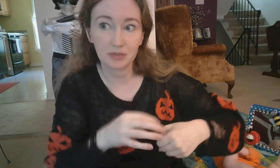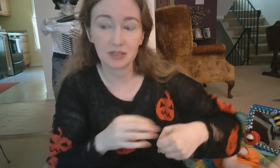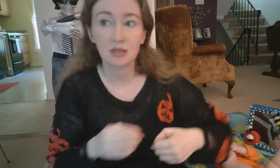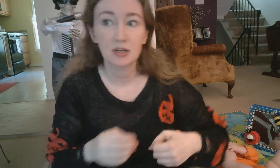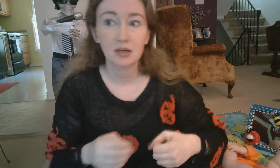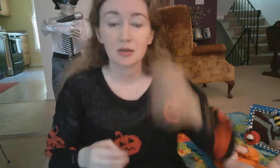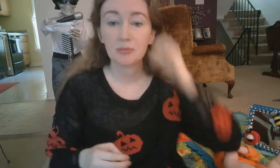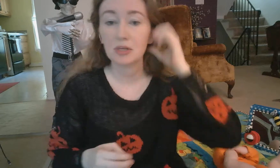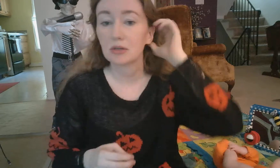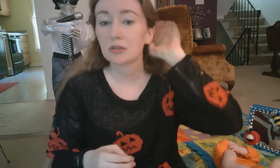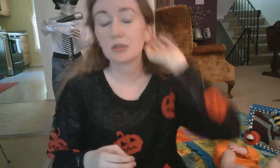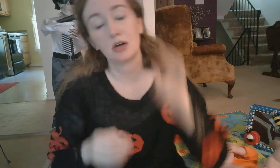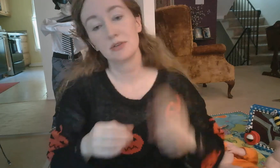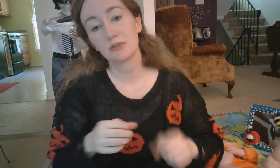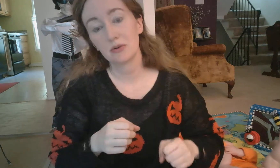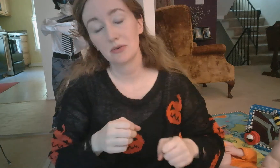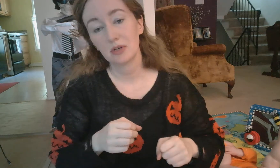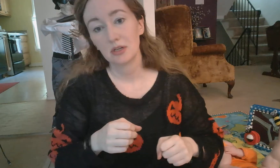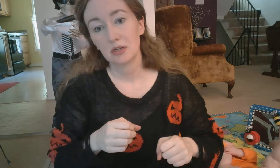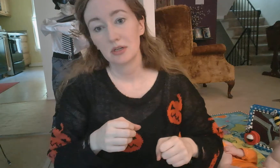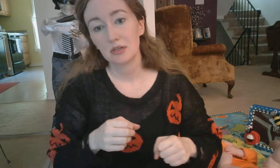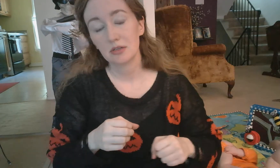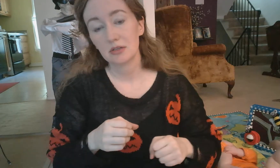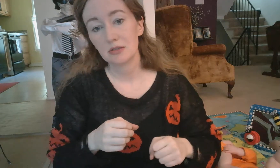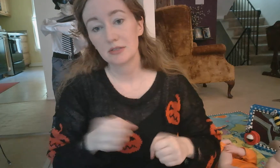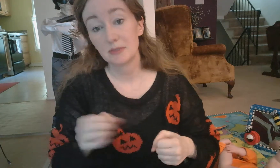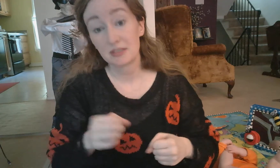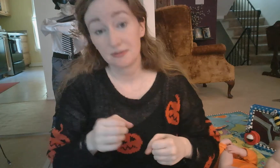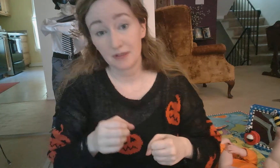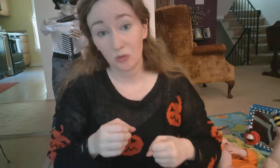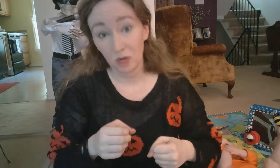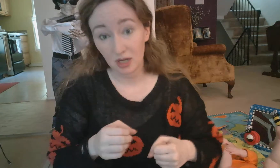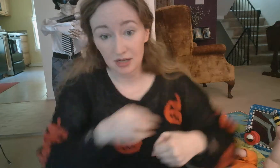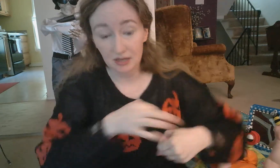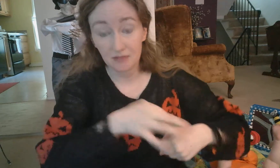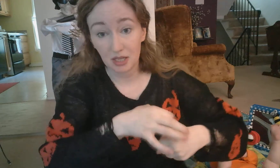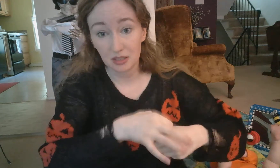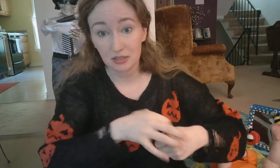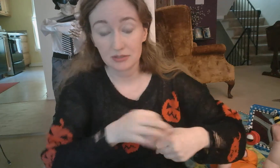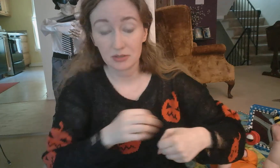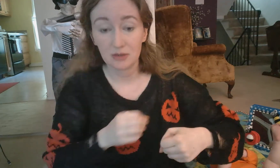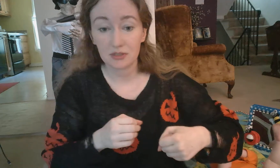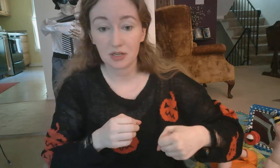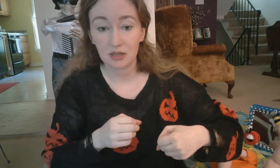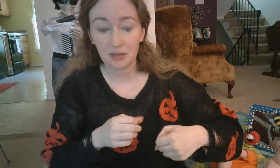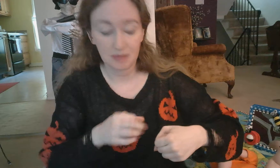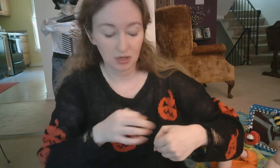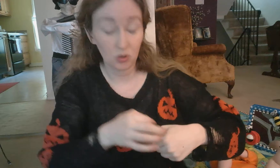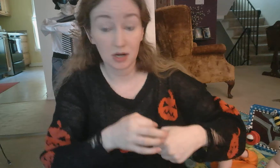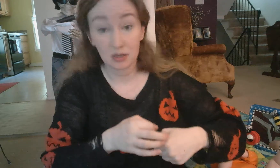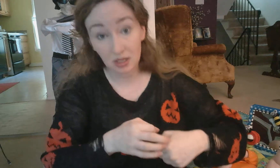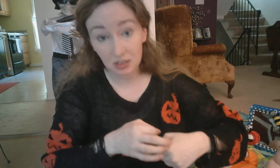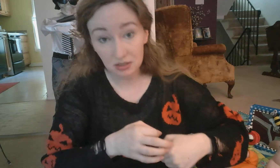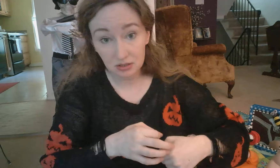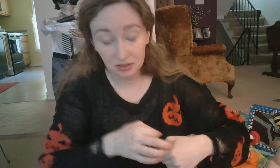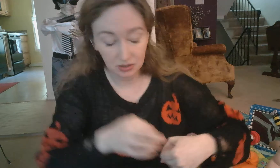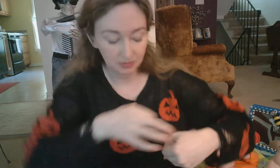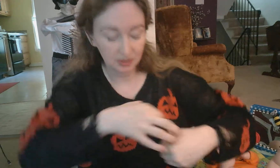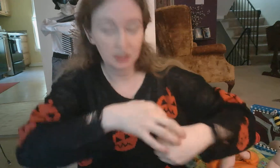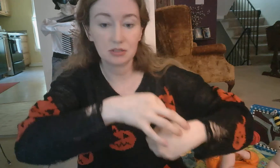pumpkin, but you can also specify what kind of melon. So if you're talking about a watermelon, you typically